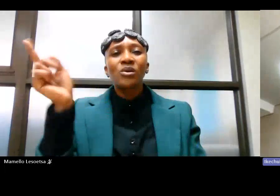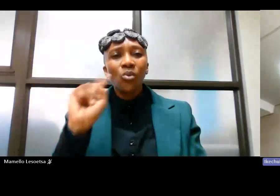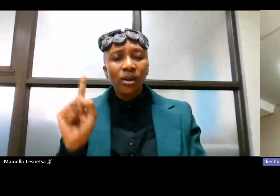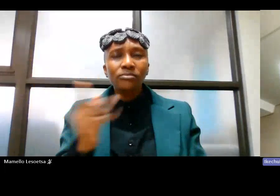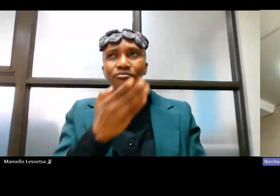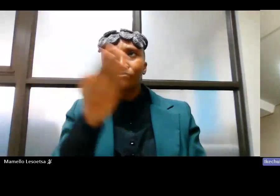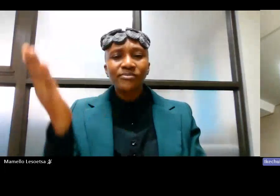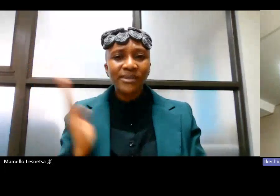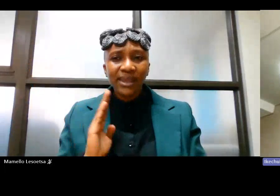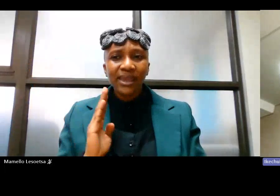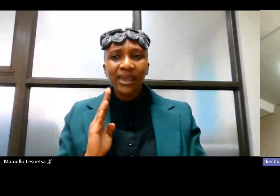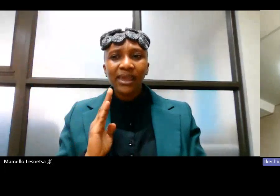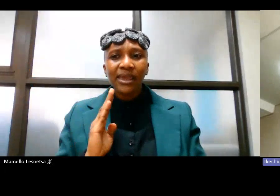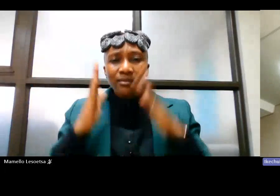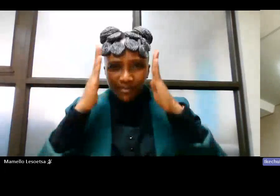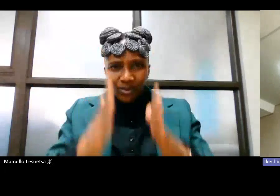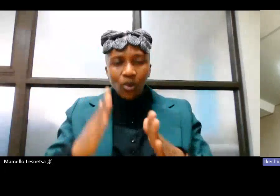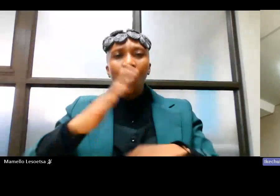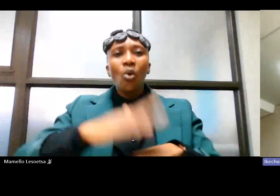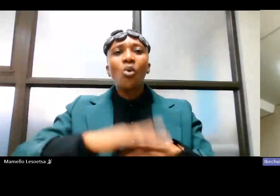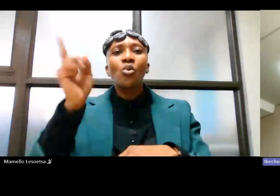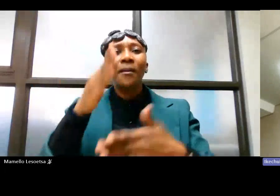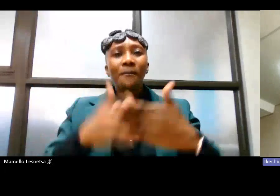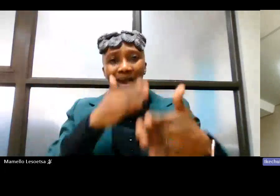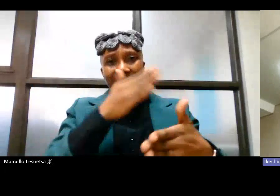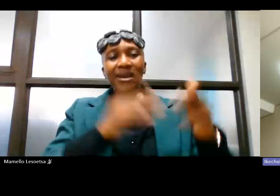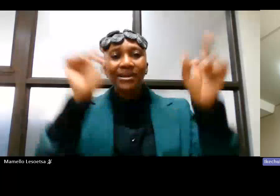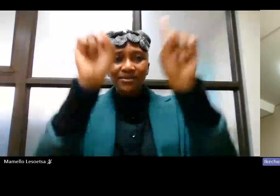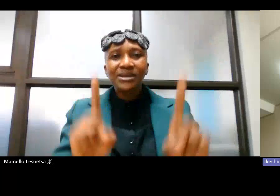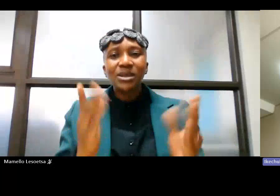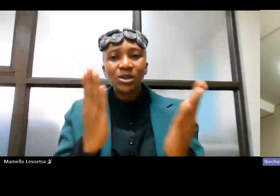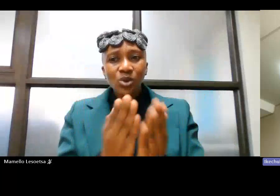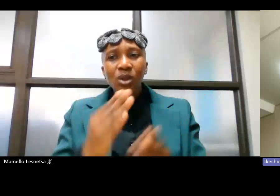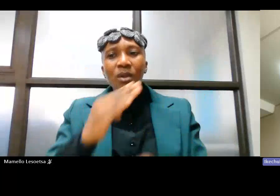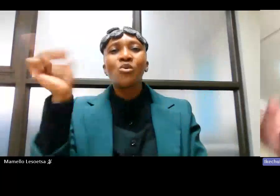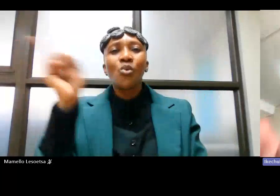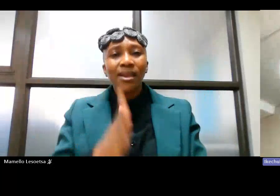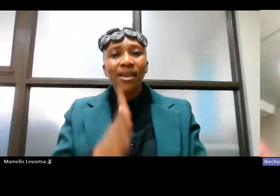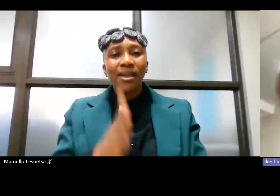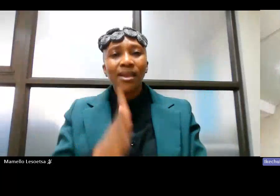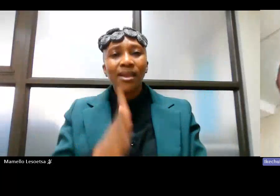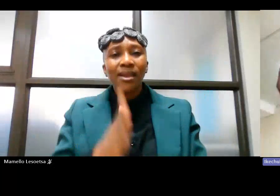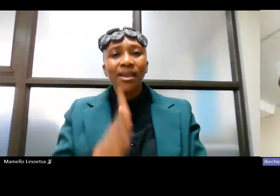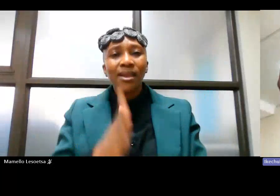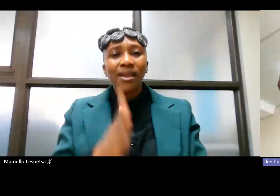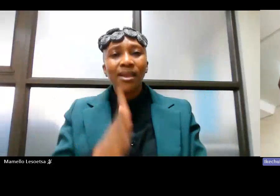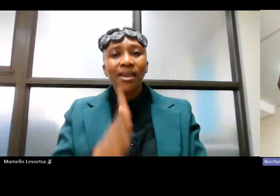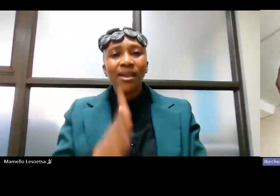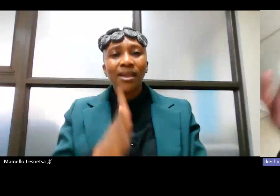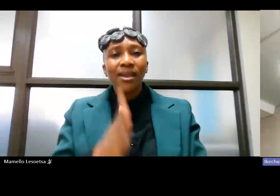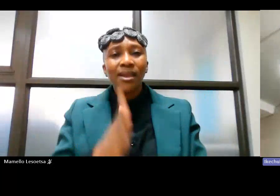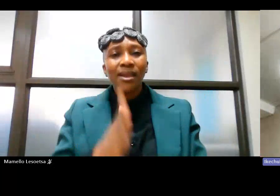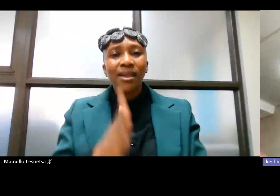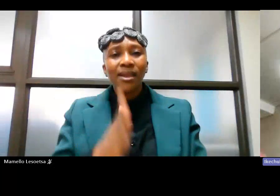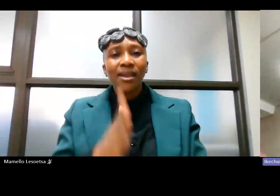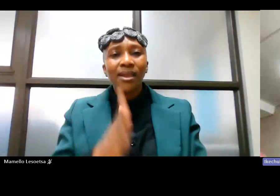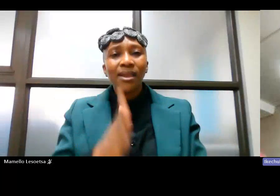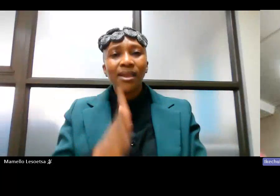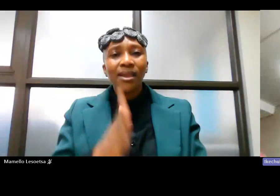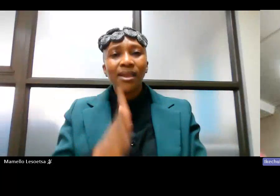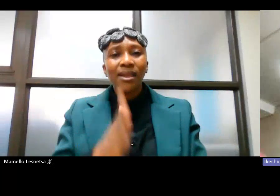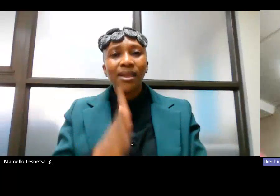the value of special schools. So to help you with your argument in terms of this argument we're having around, special